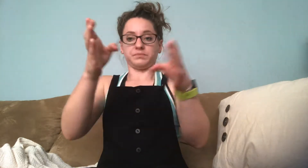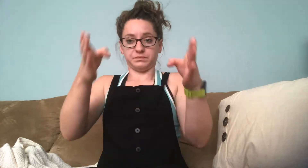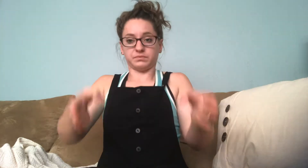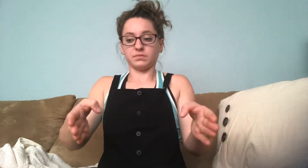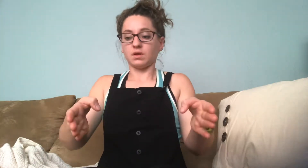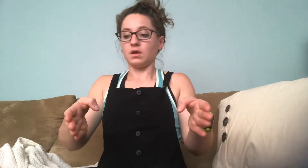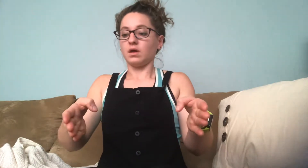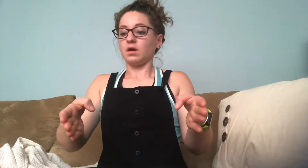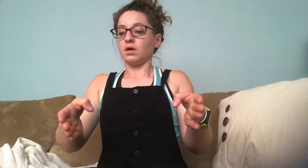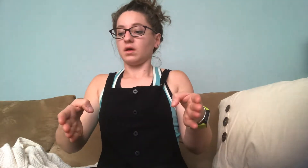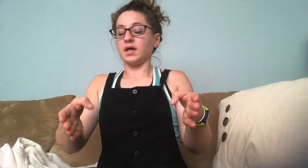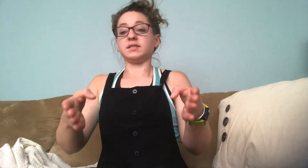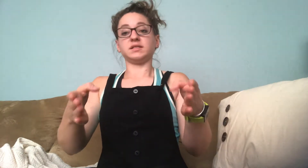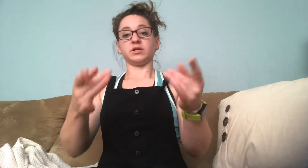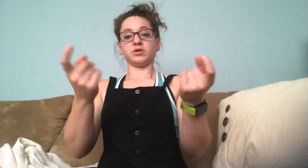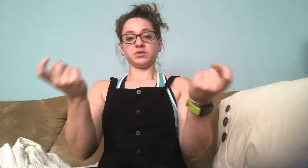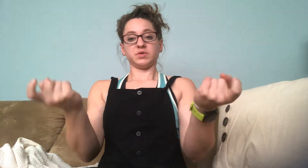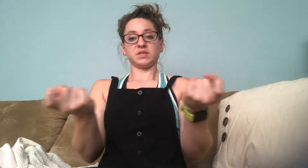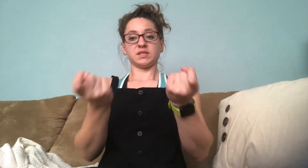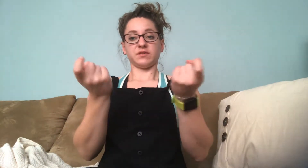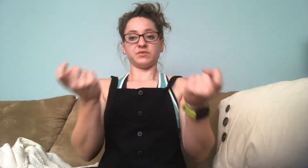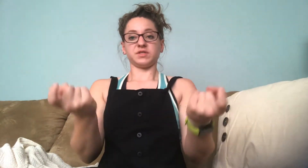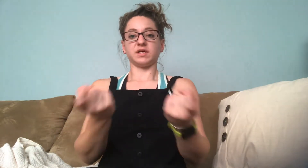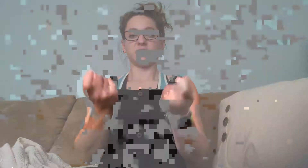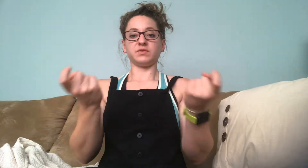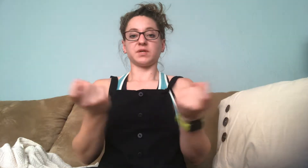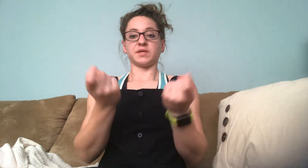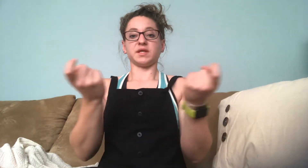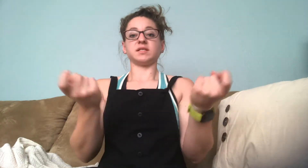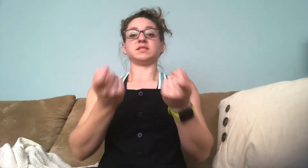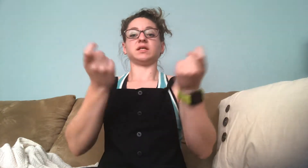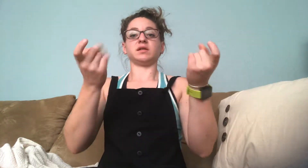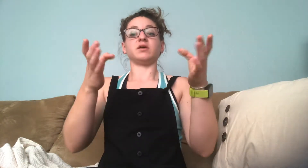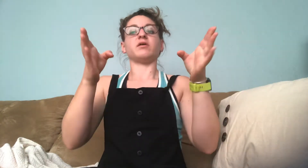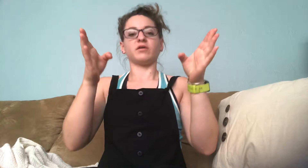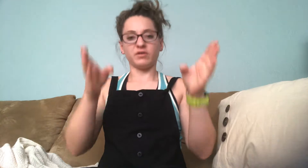know. And sinner, so this is the sign for sin. We've talked about that, sin,